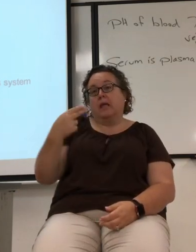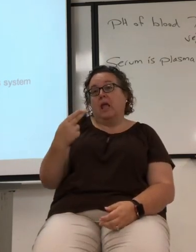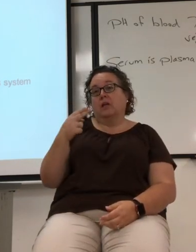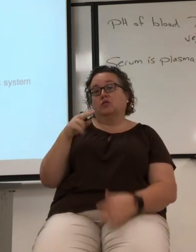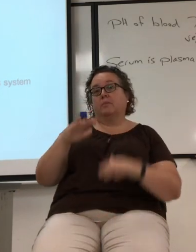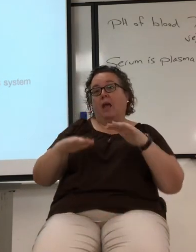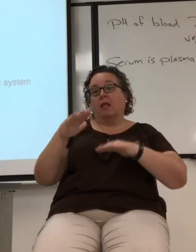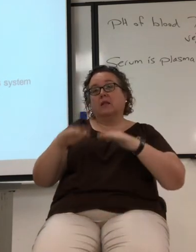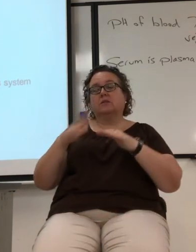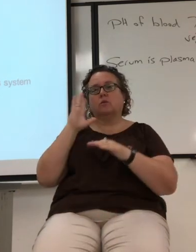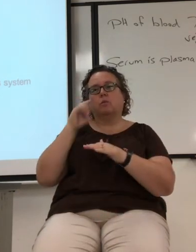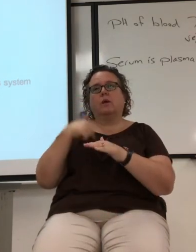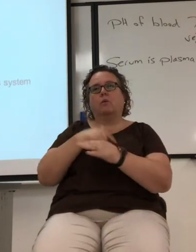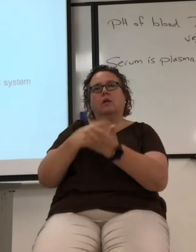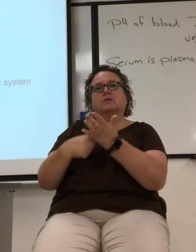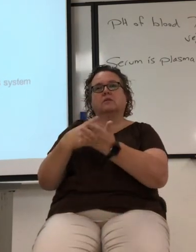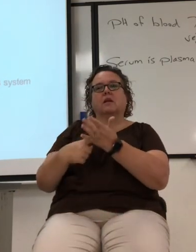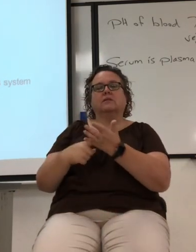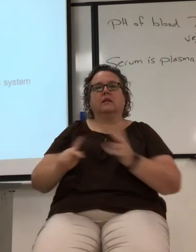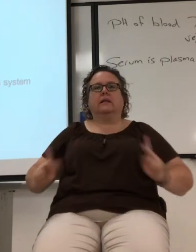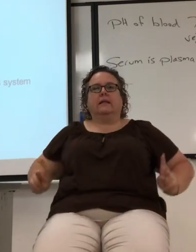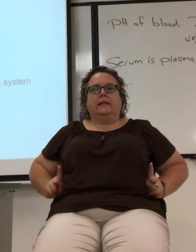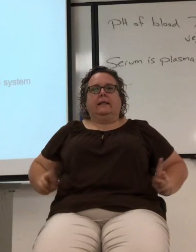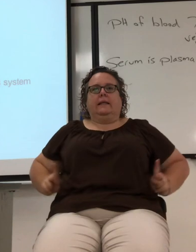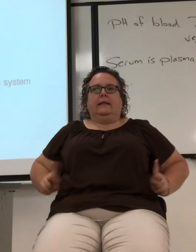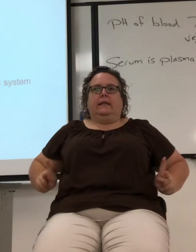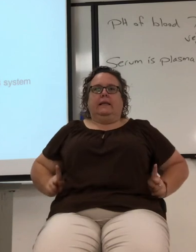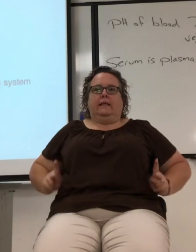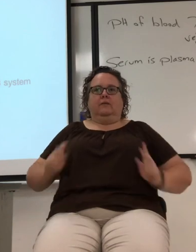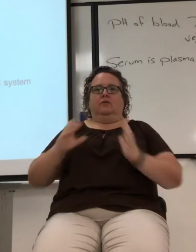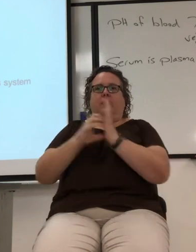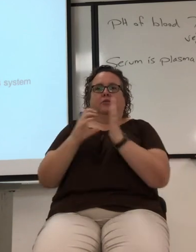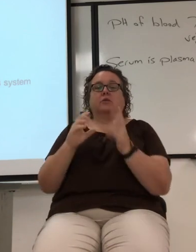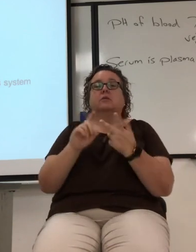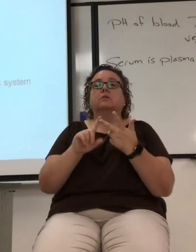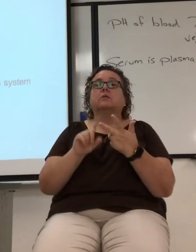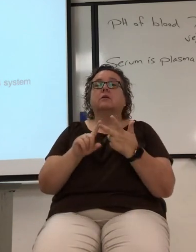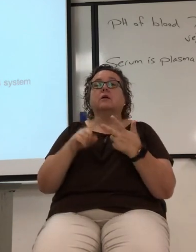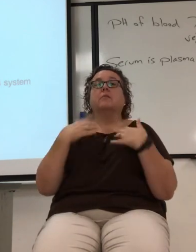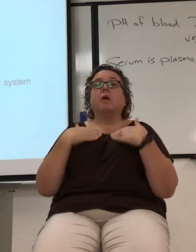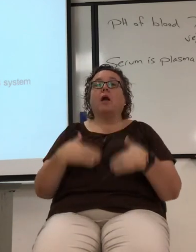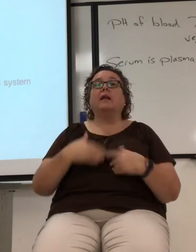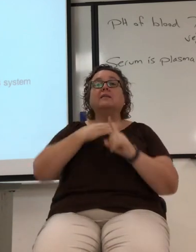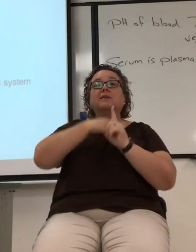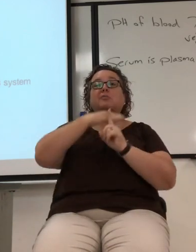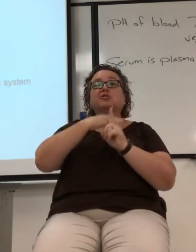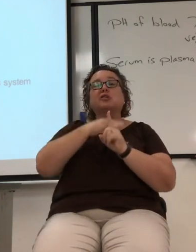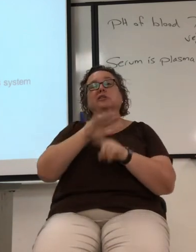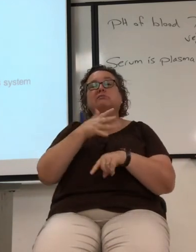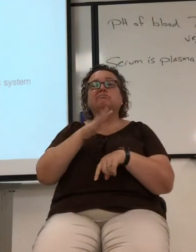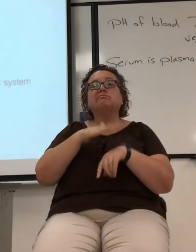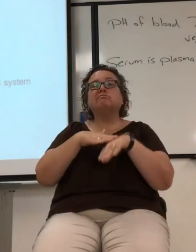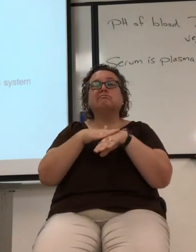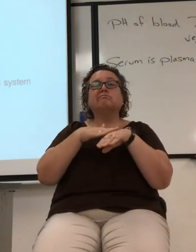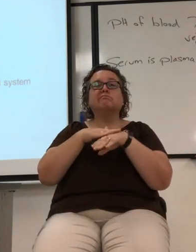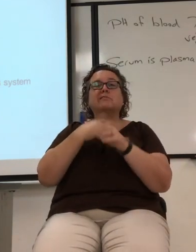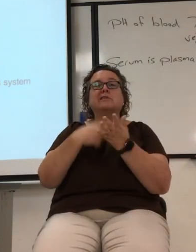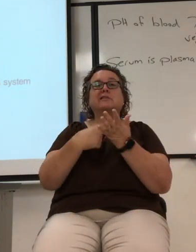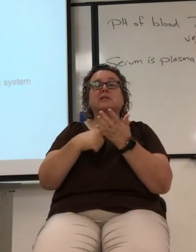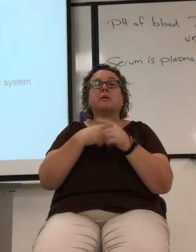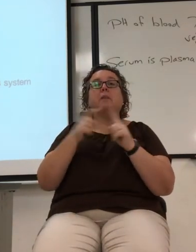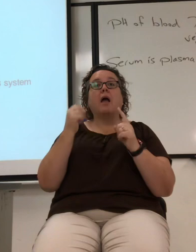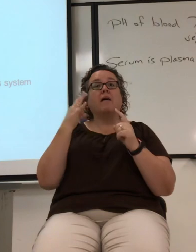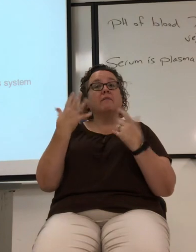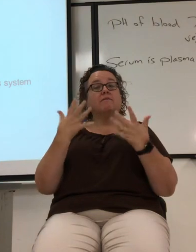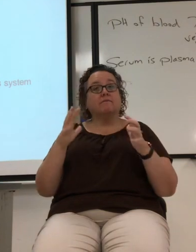balance, I talk about that when I get to kidney. Body temperature, I don't talk about that much at all. But I did teach you, like, for example, in the